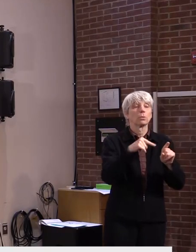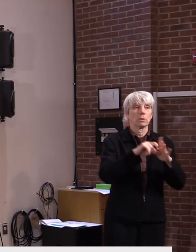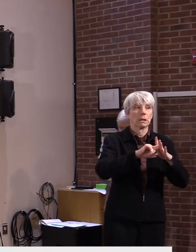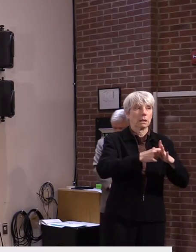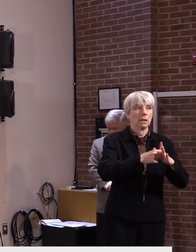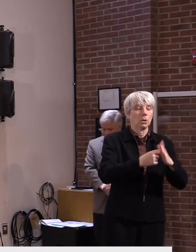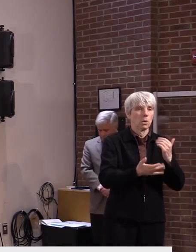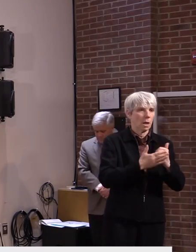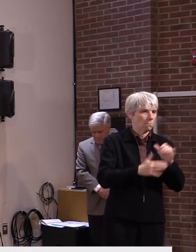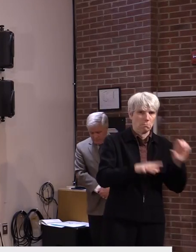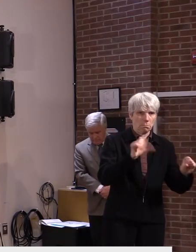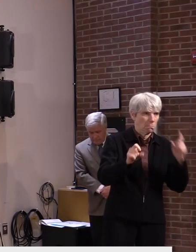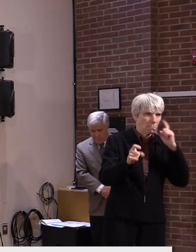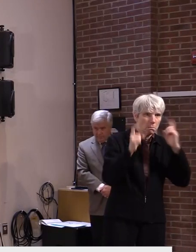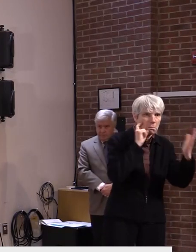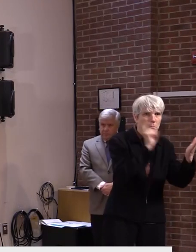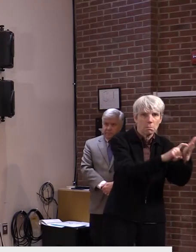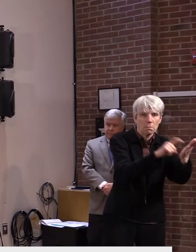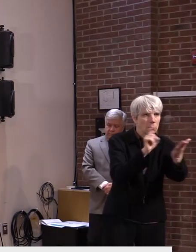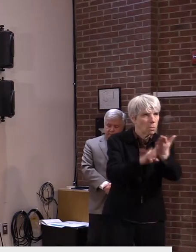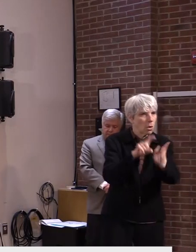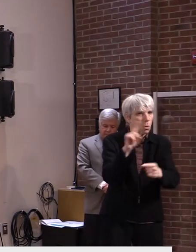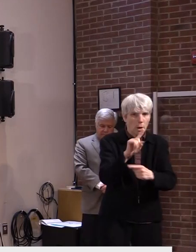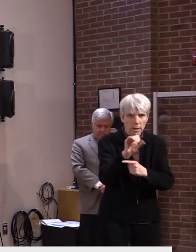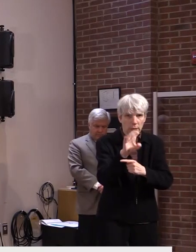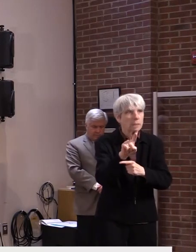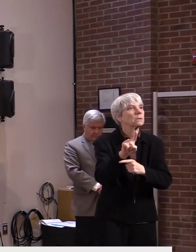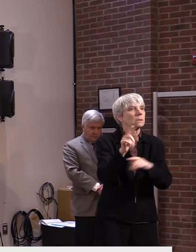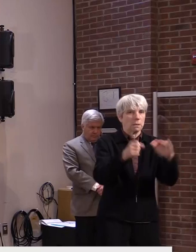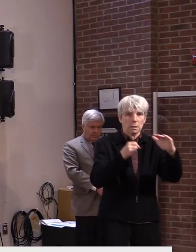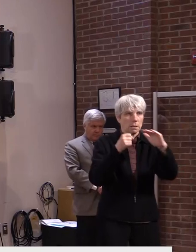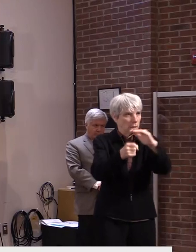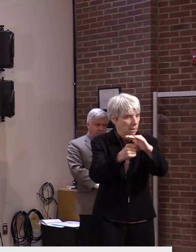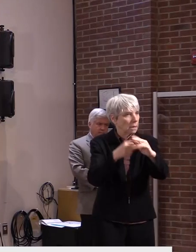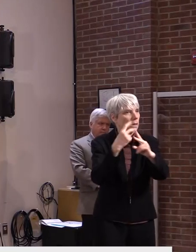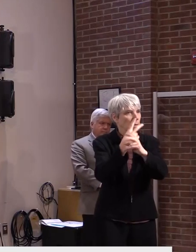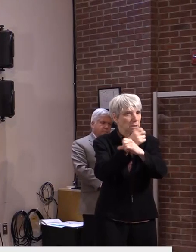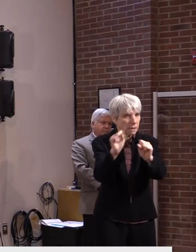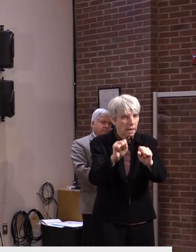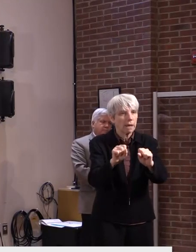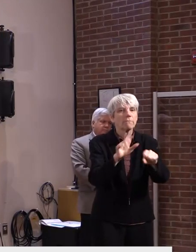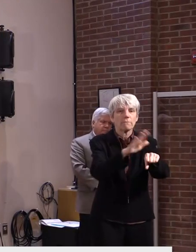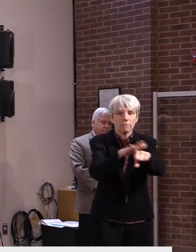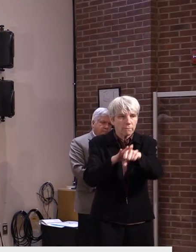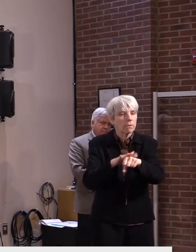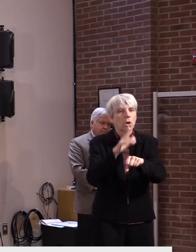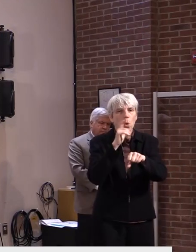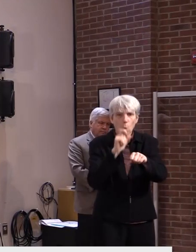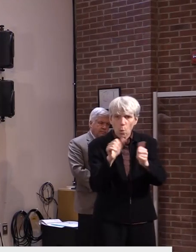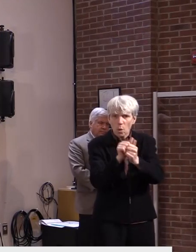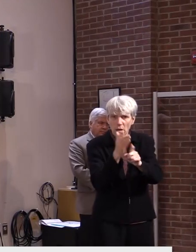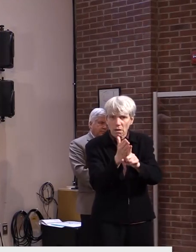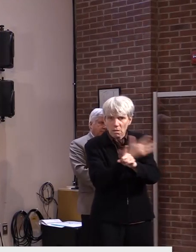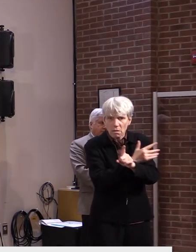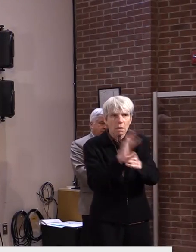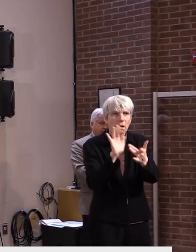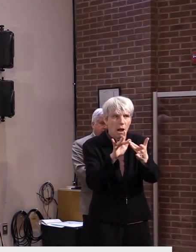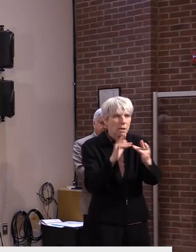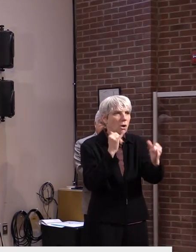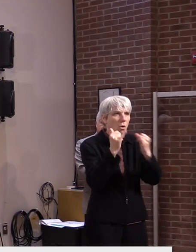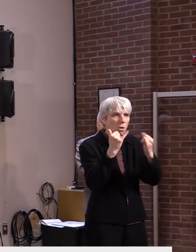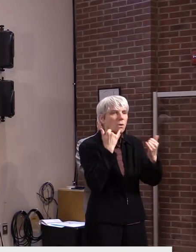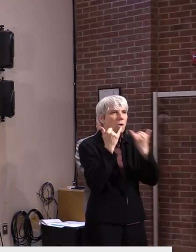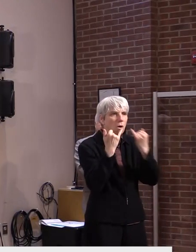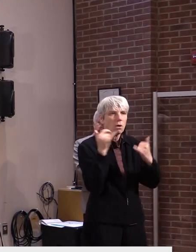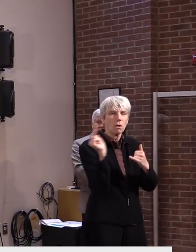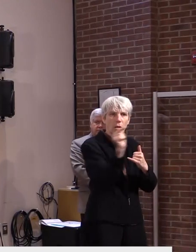finding cases, isolating them, informing them and their close contacts, and stopping further spread. It's